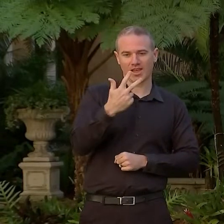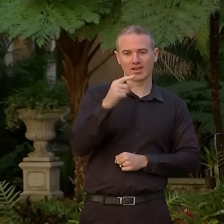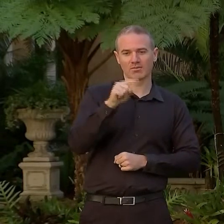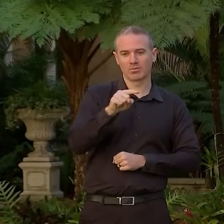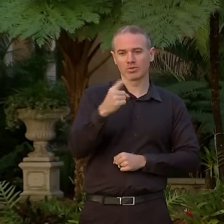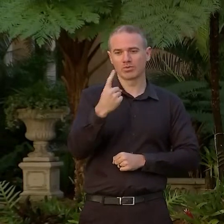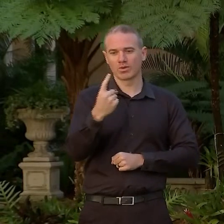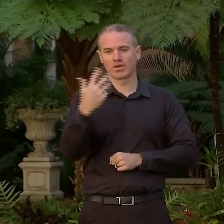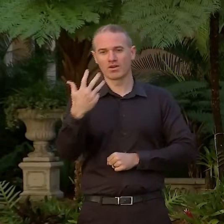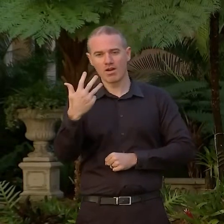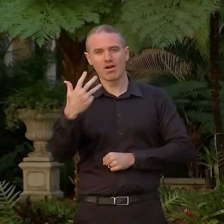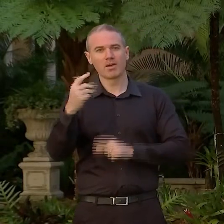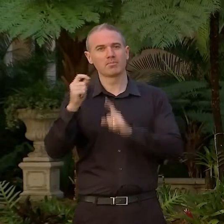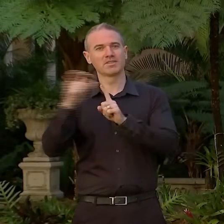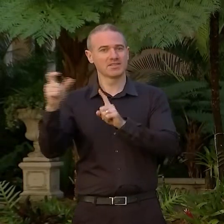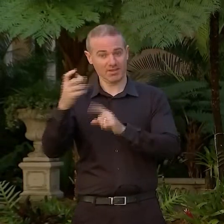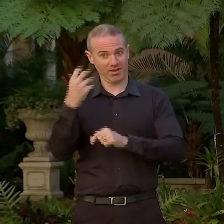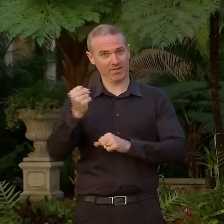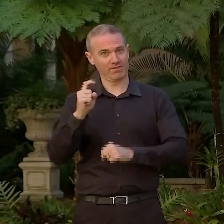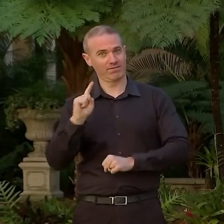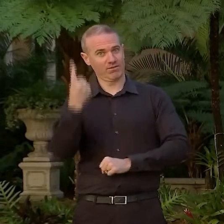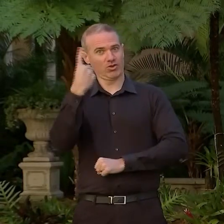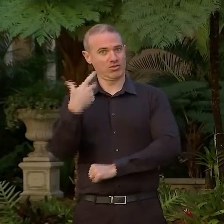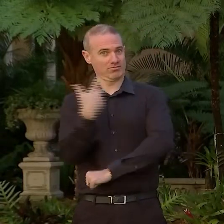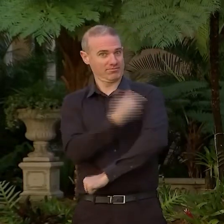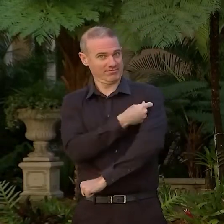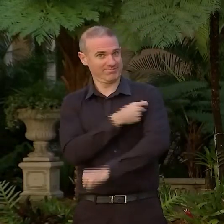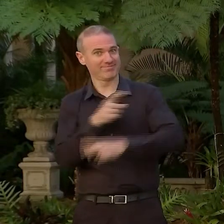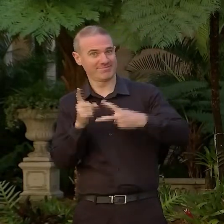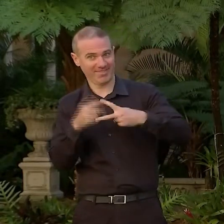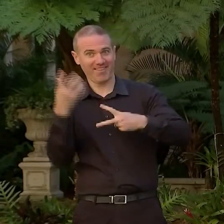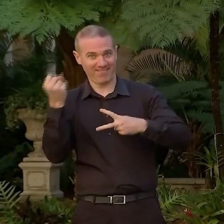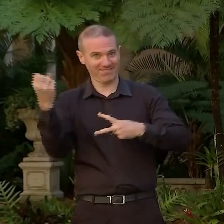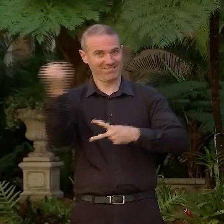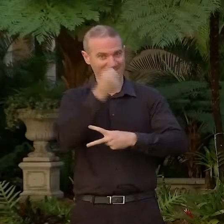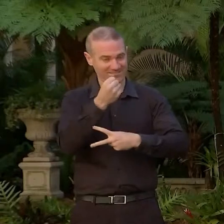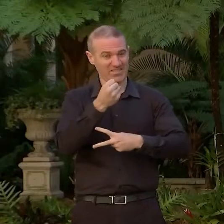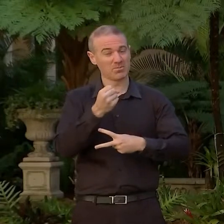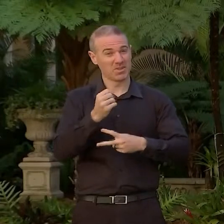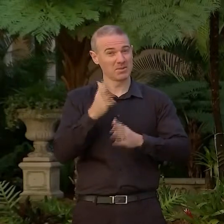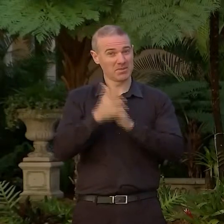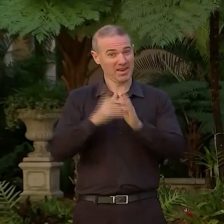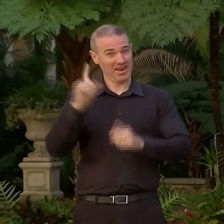38.19% have had their first dose across Queensland, and we're now at